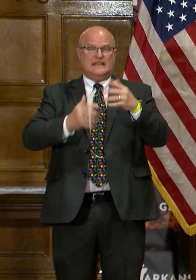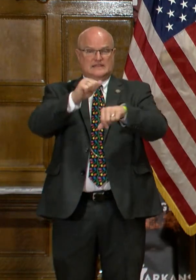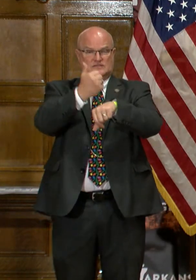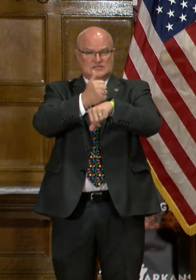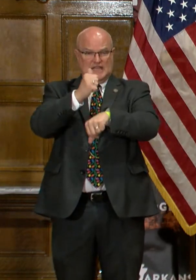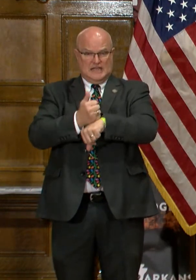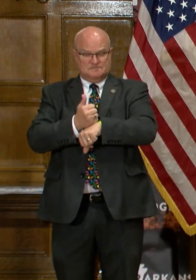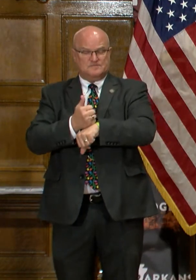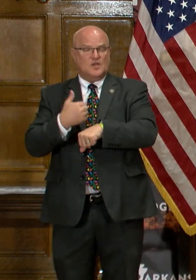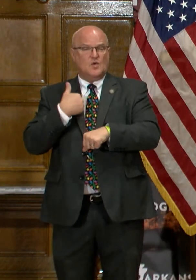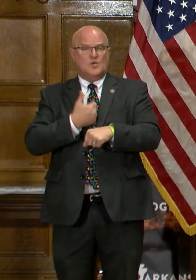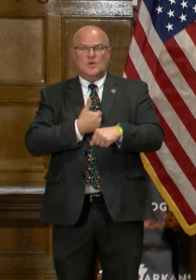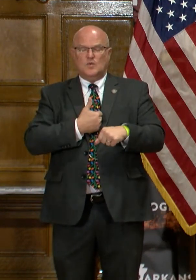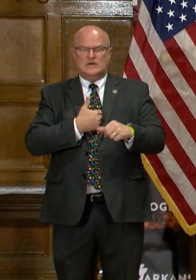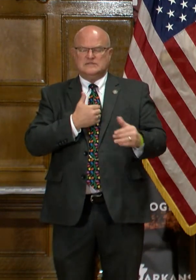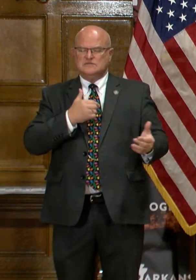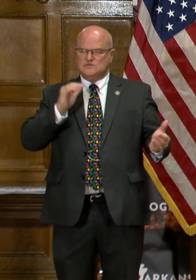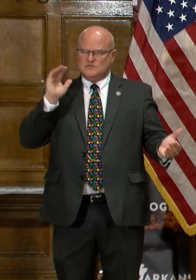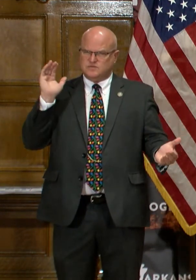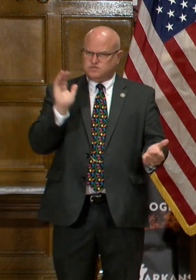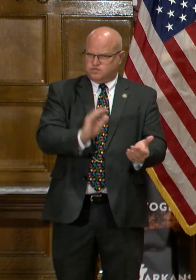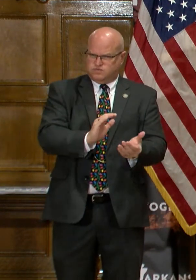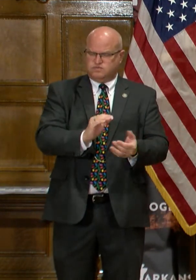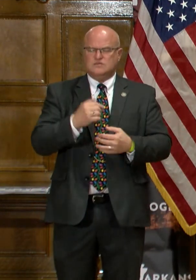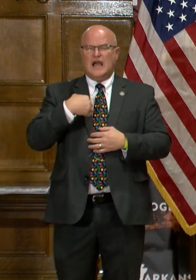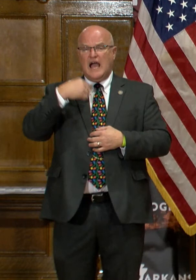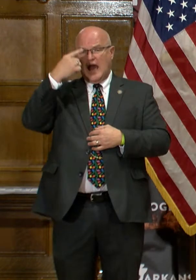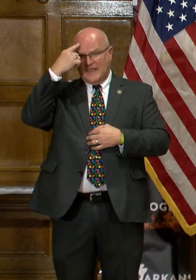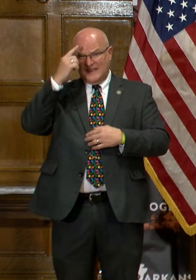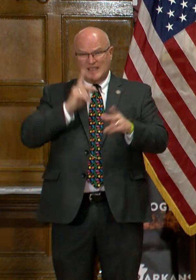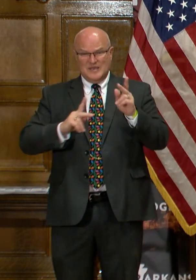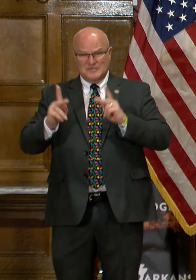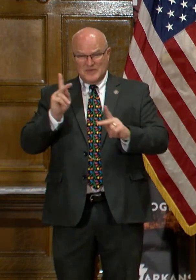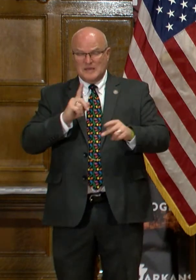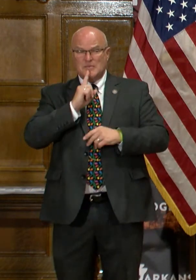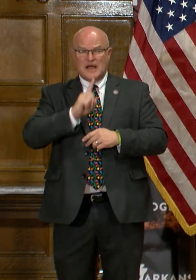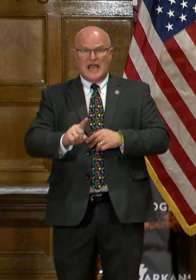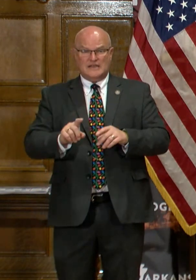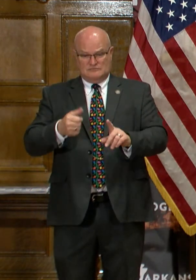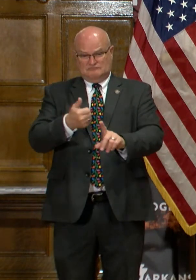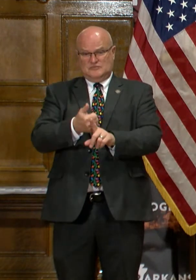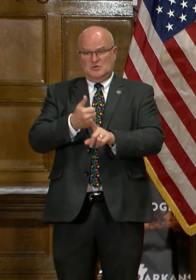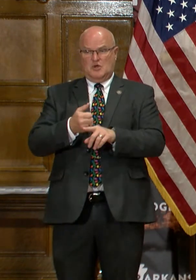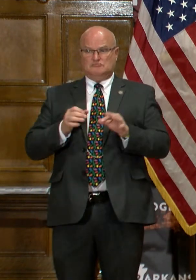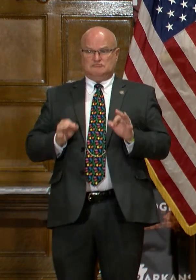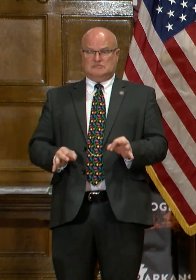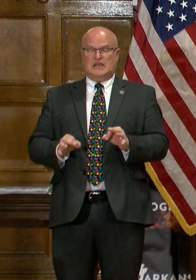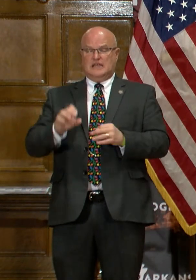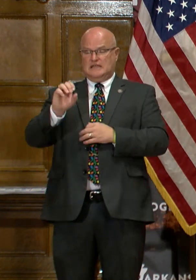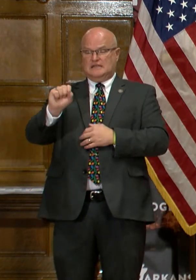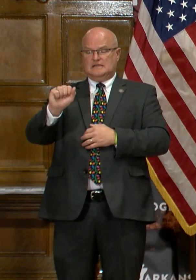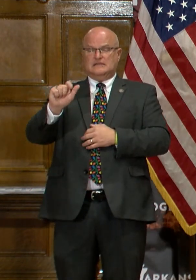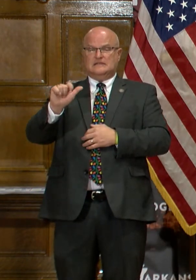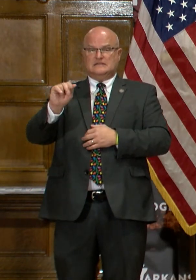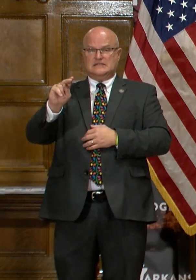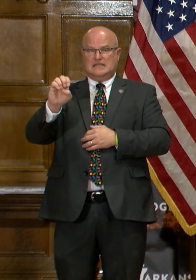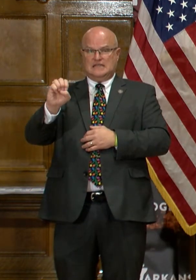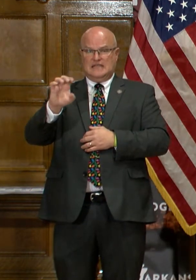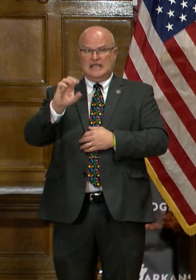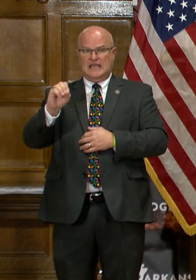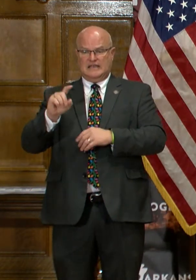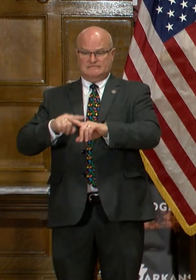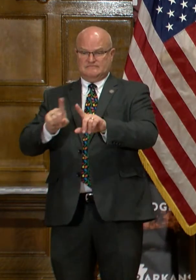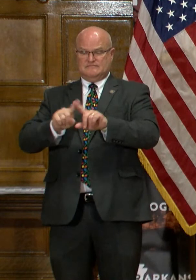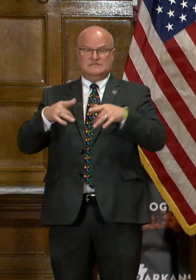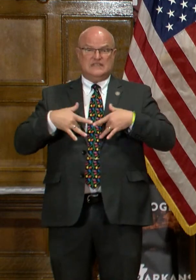place. We want to discourage that. I think people are actually doing this on their own. In Saline County, a number of